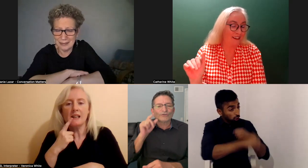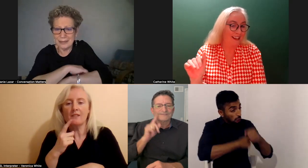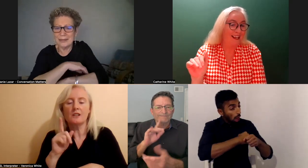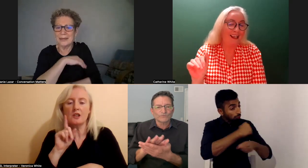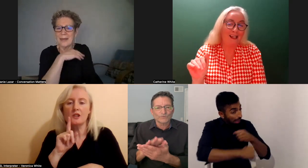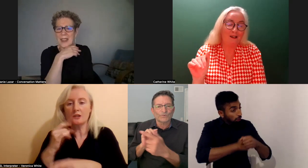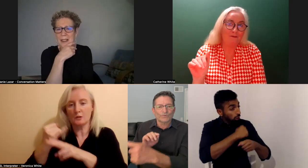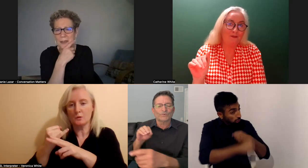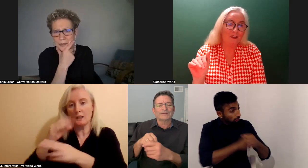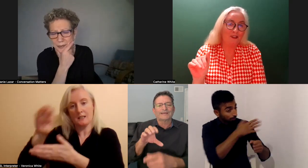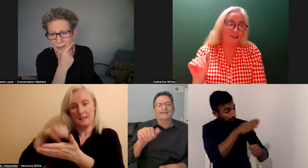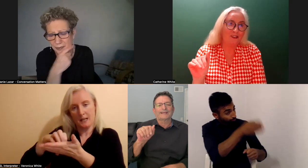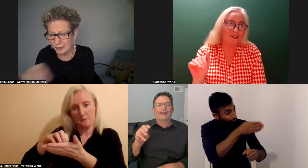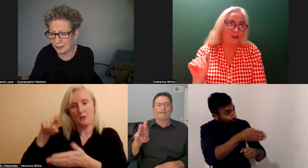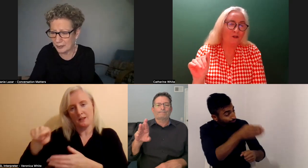Cabra.